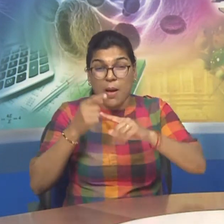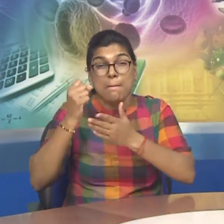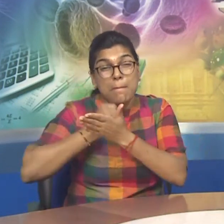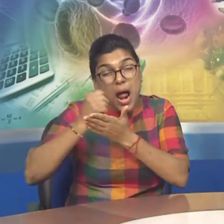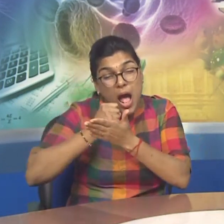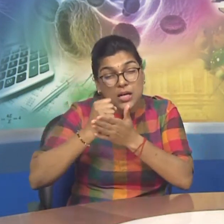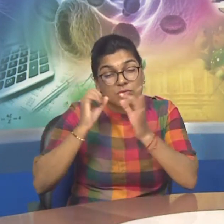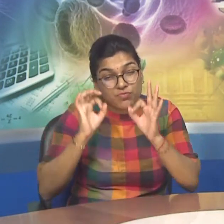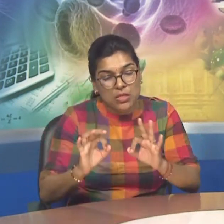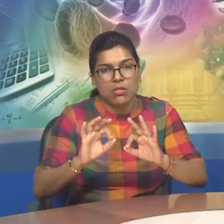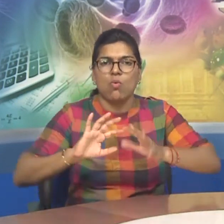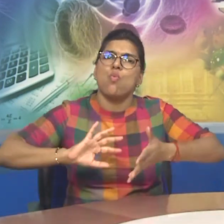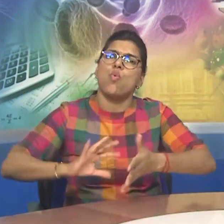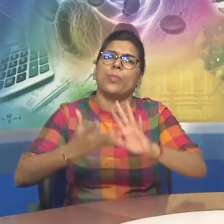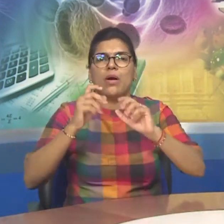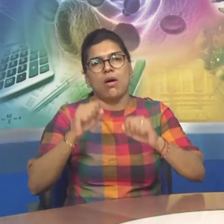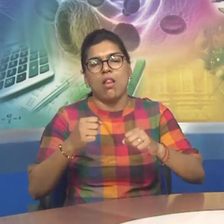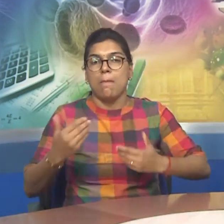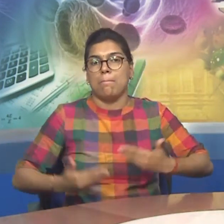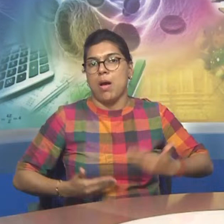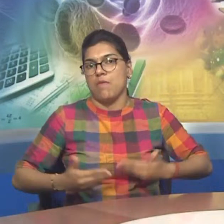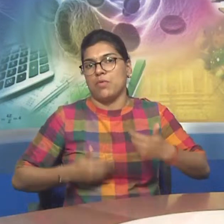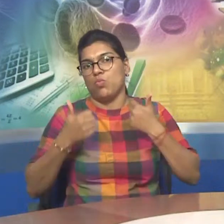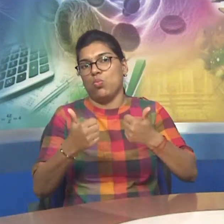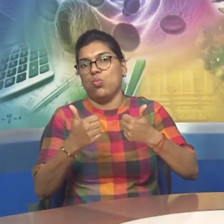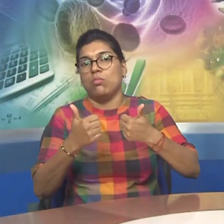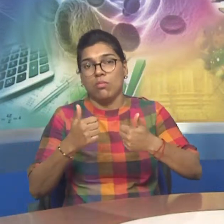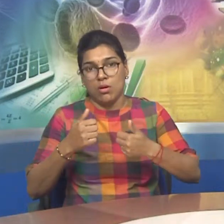thoughts and then about our actions.